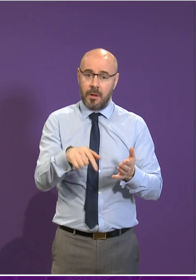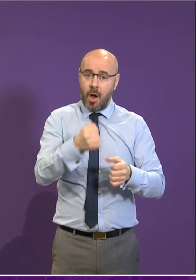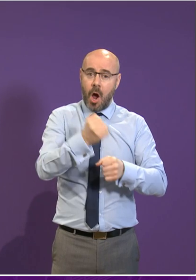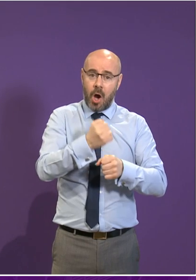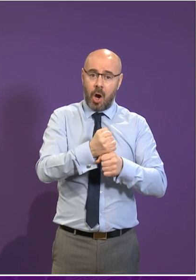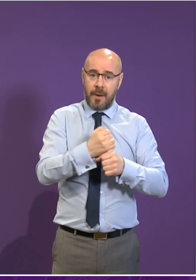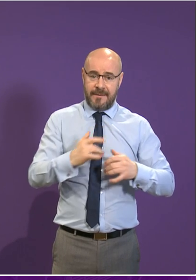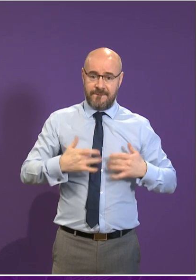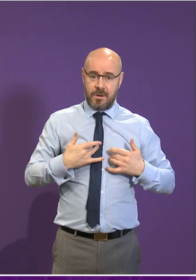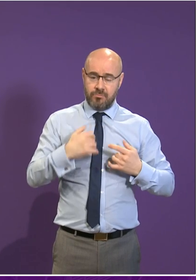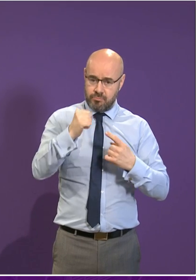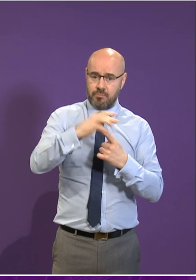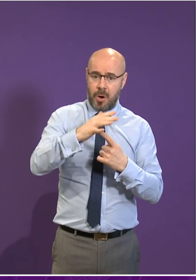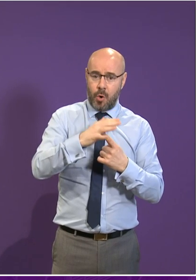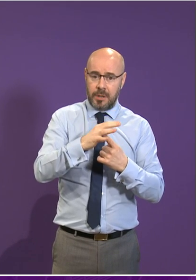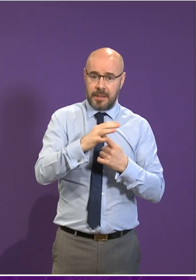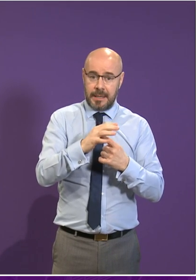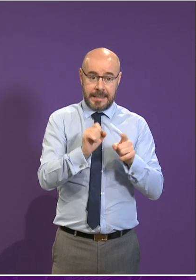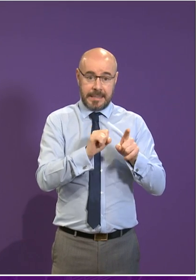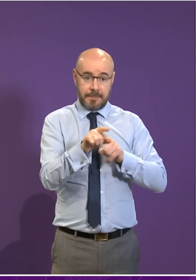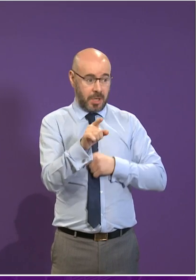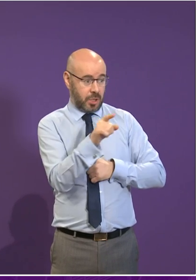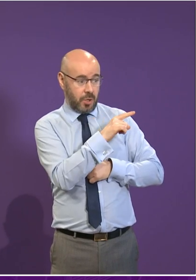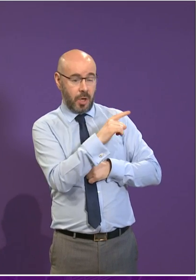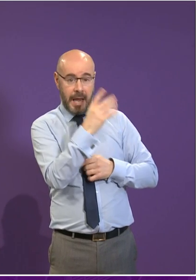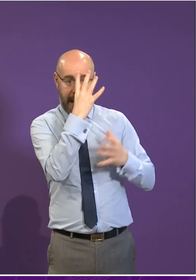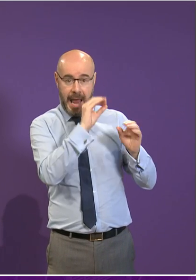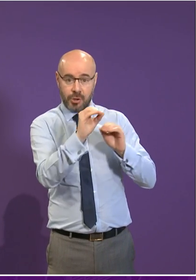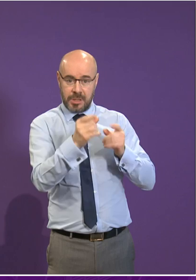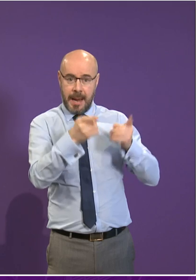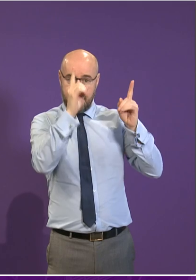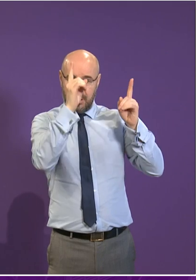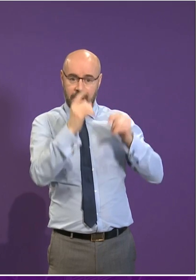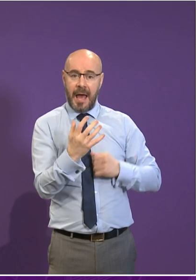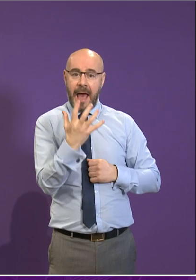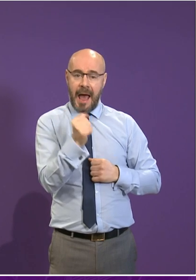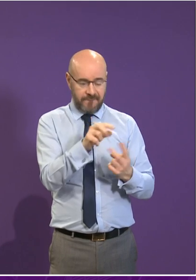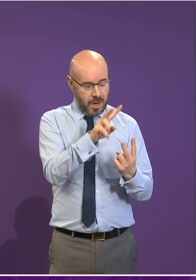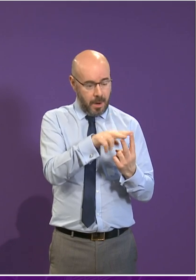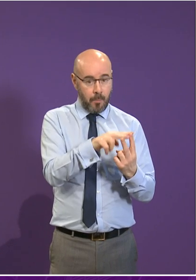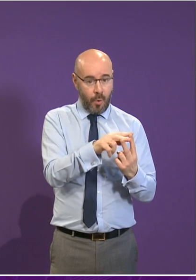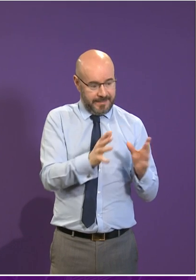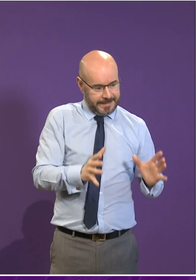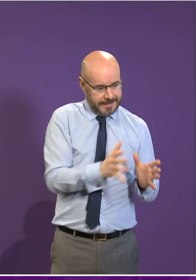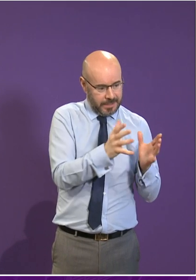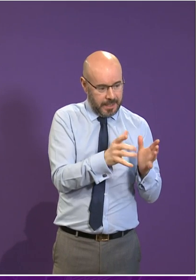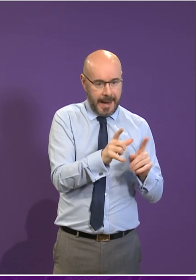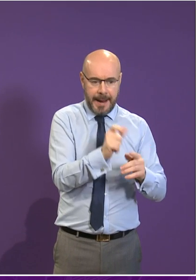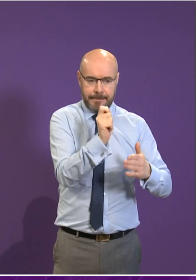for the education ministers in particular. There are carrots and sticks to this approach. We do already